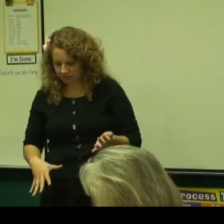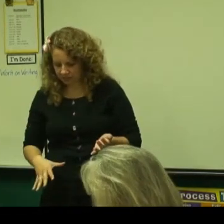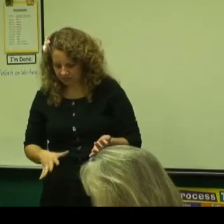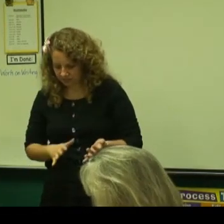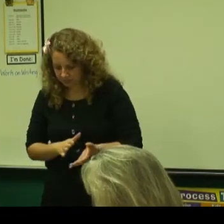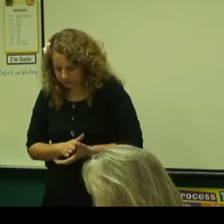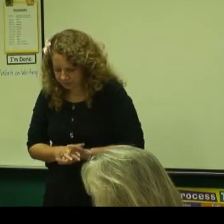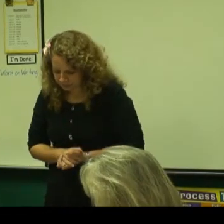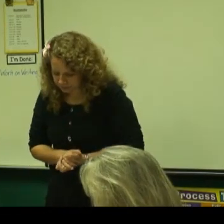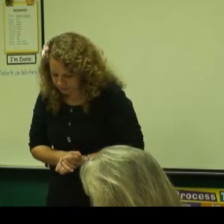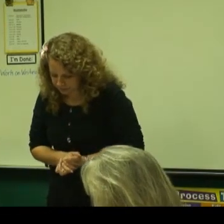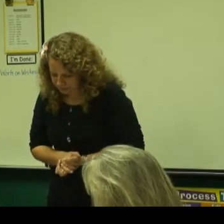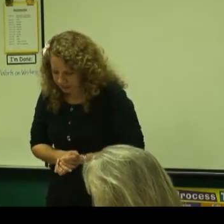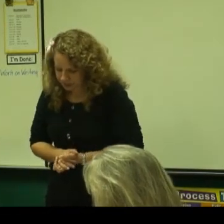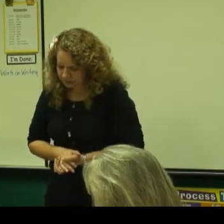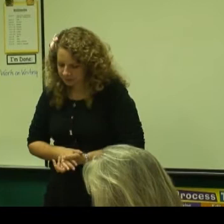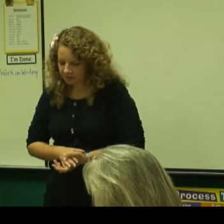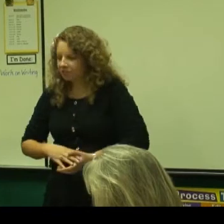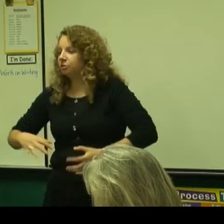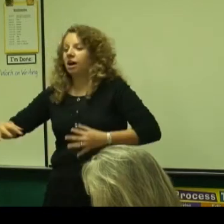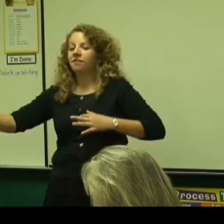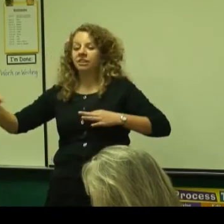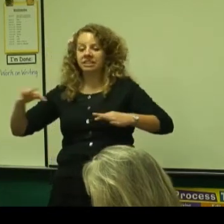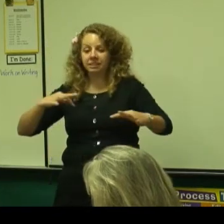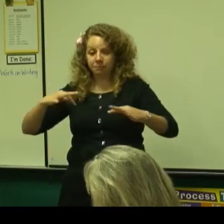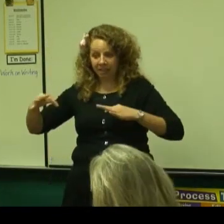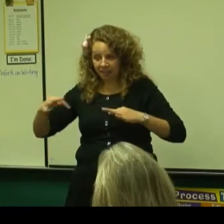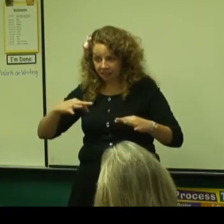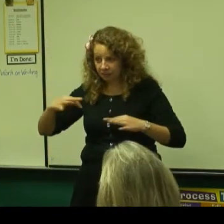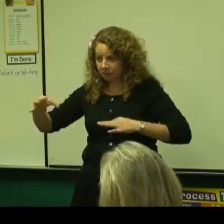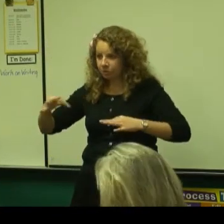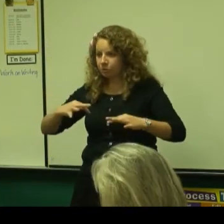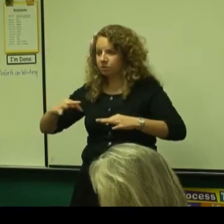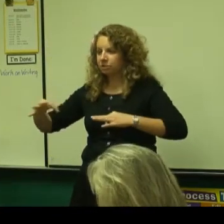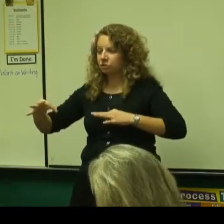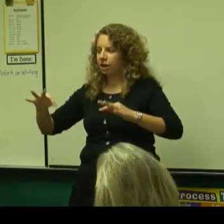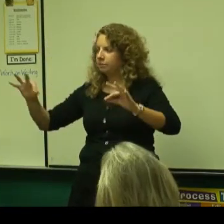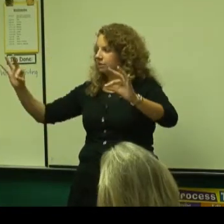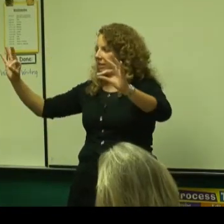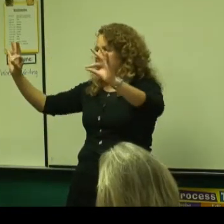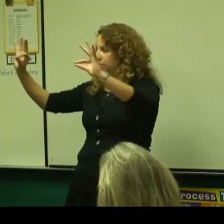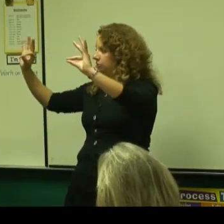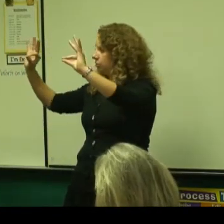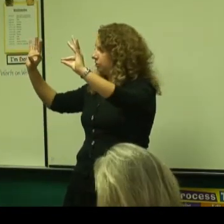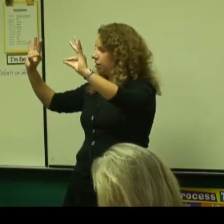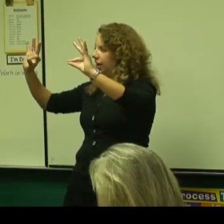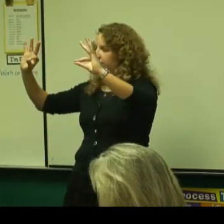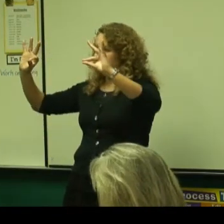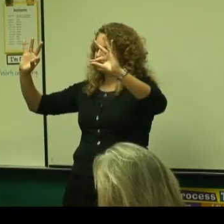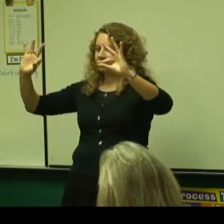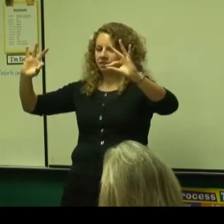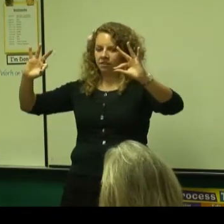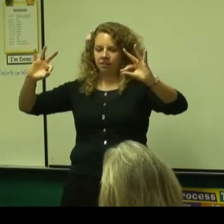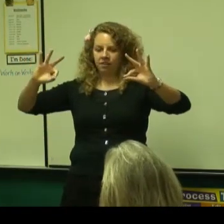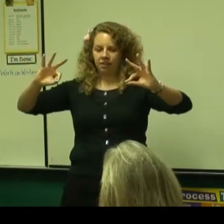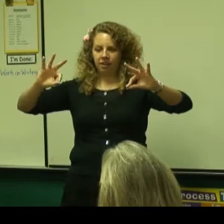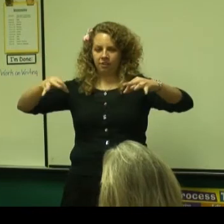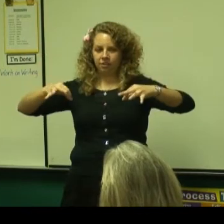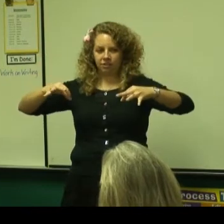Expensive. Okay, you have explain or describe. It's like with your F's, and you just